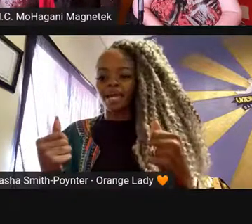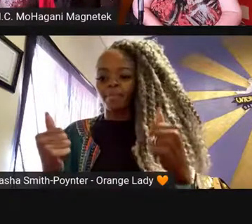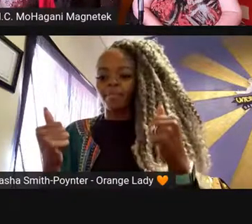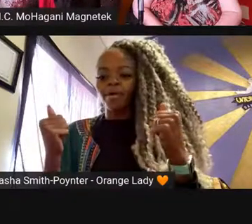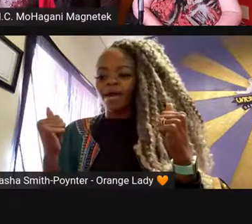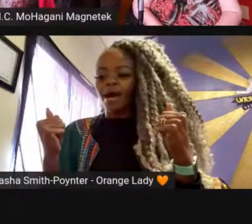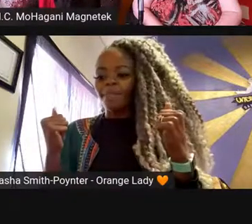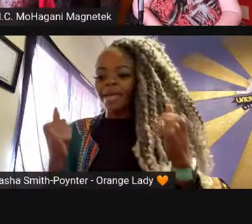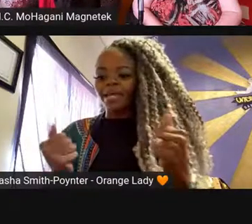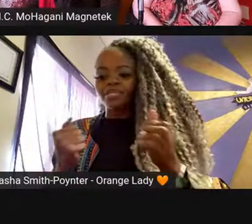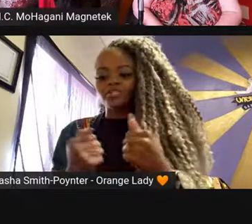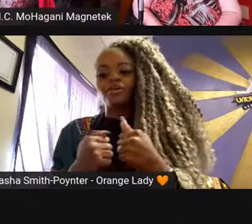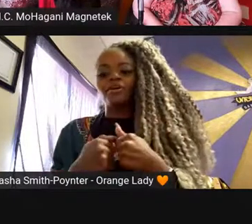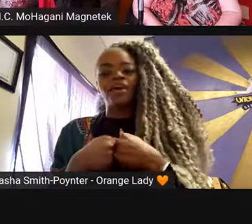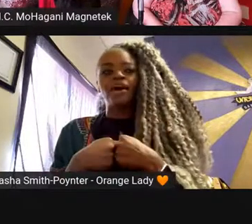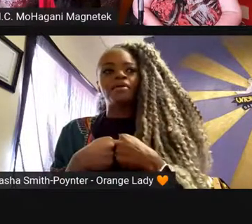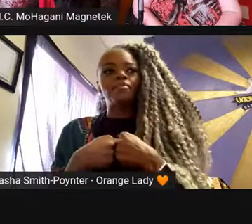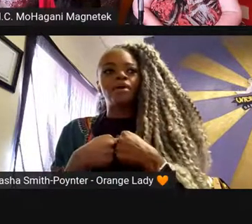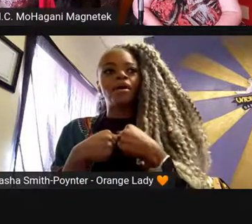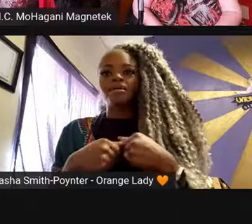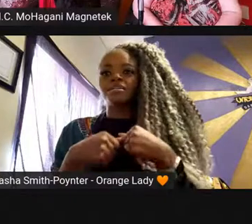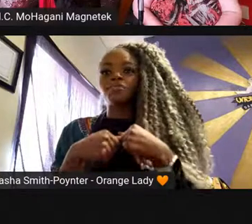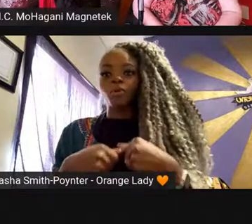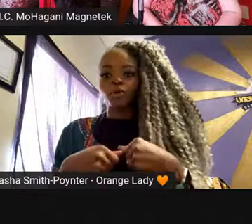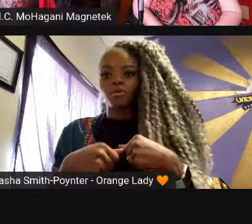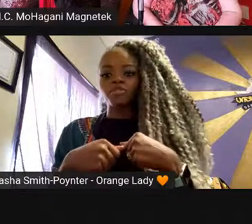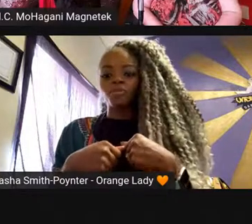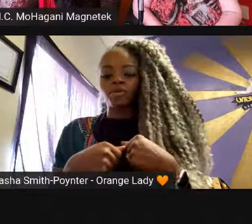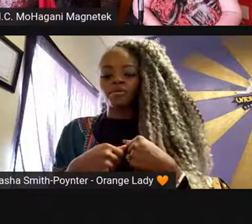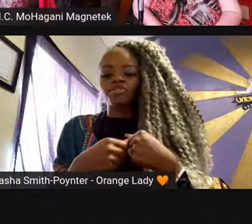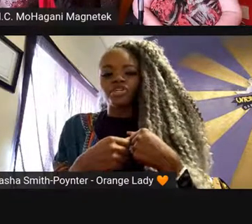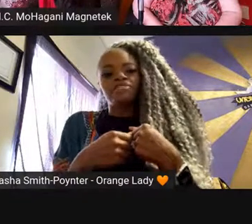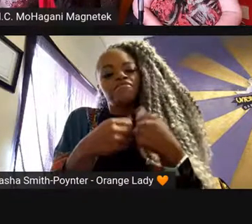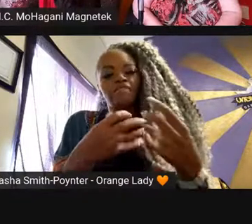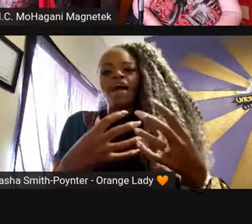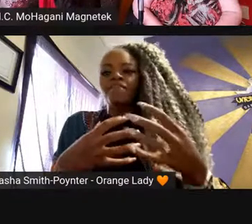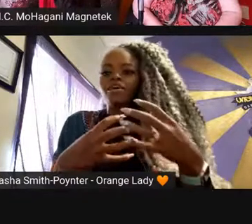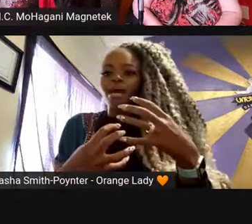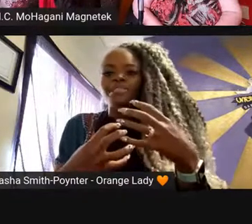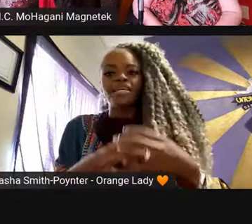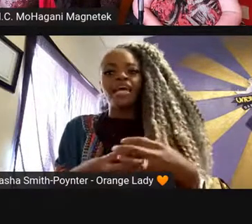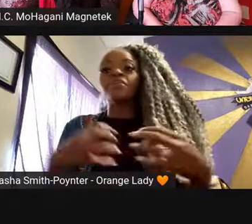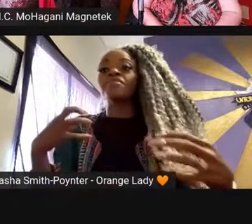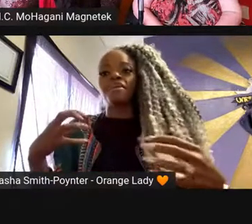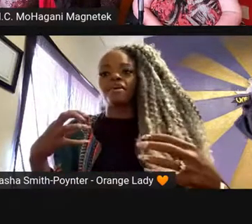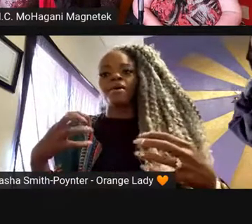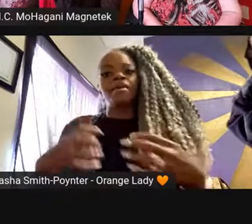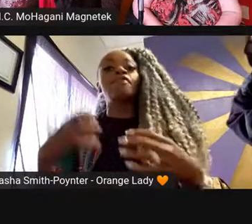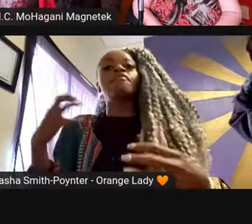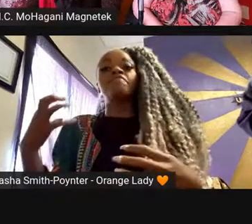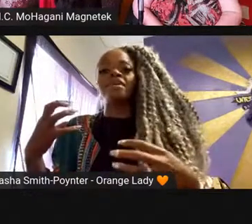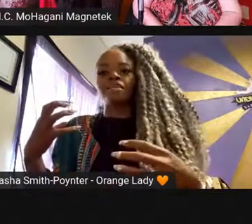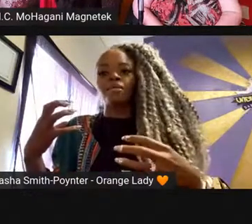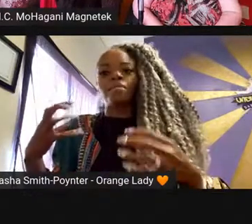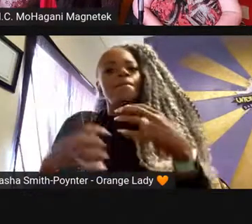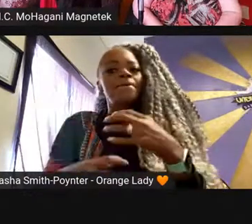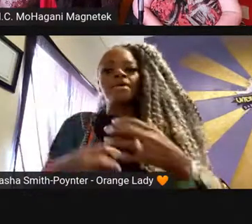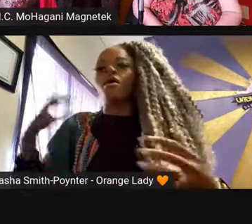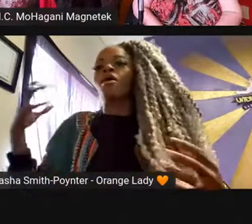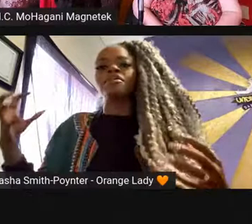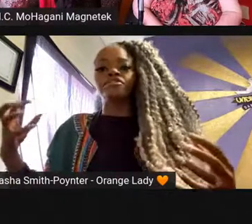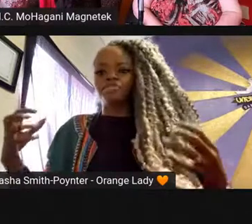then became making sure that Mohagani's words weren't just flat, that you had to carry them and elevate